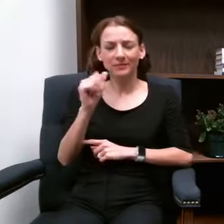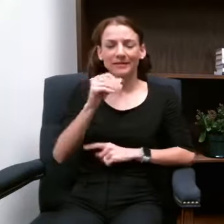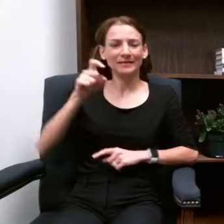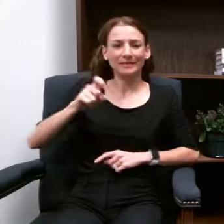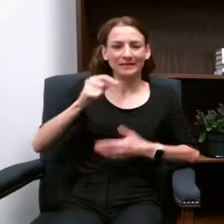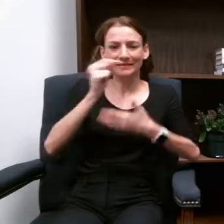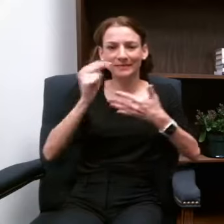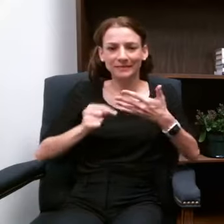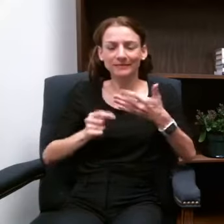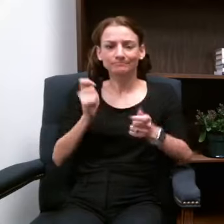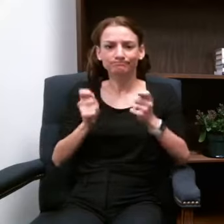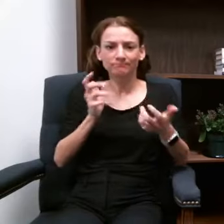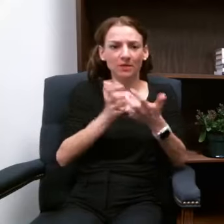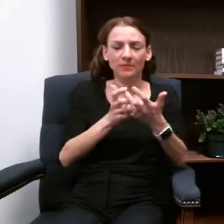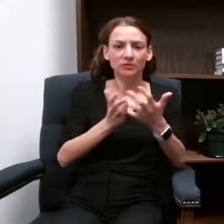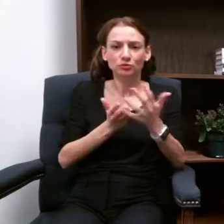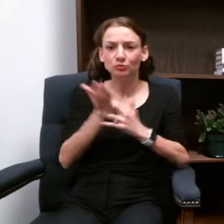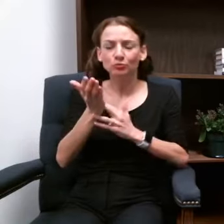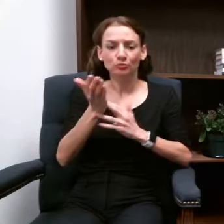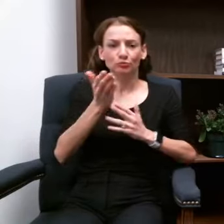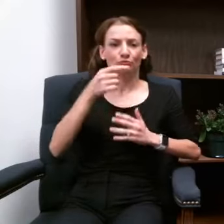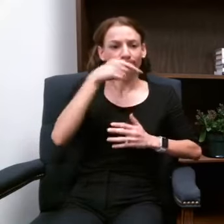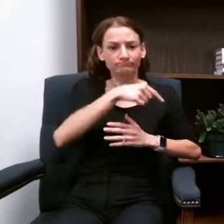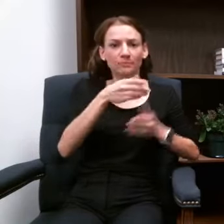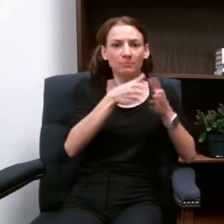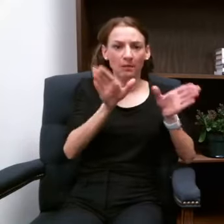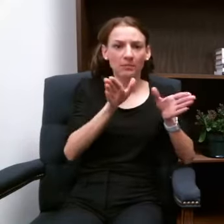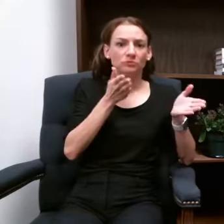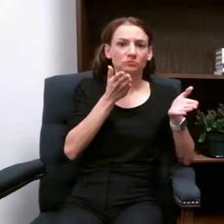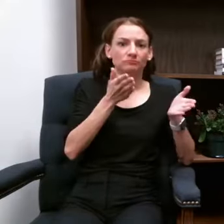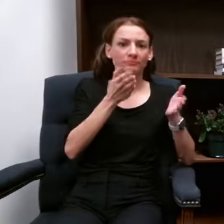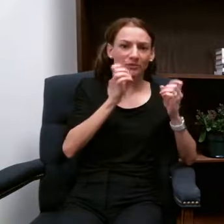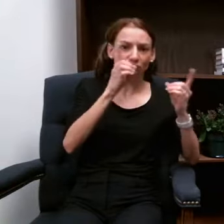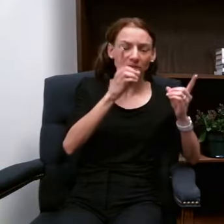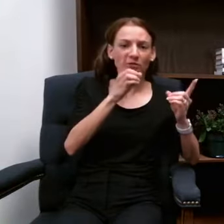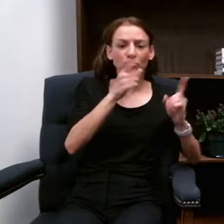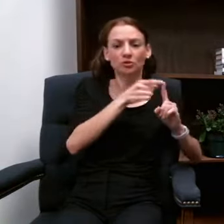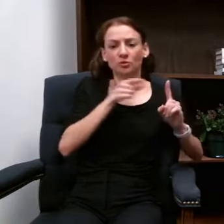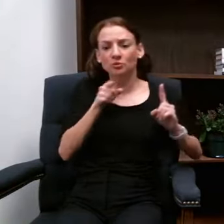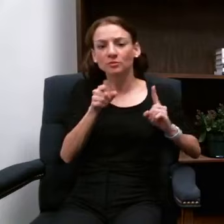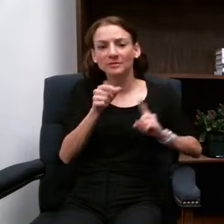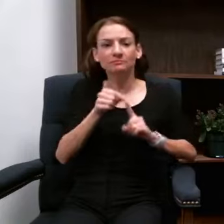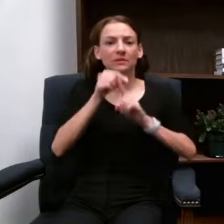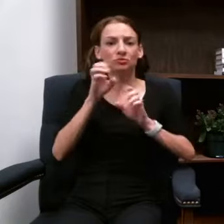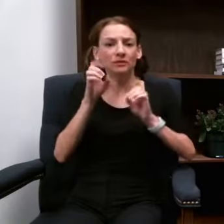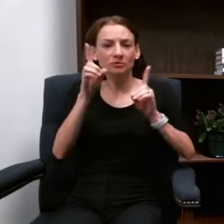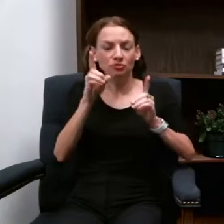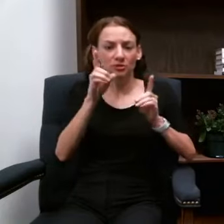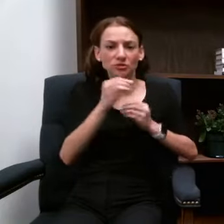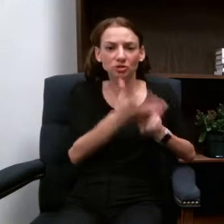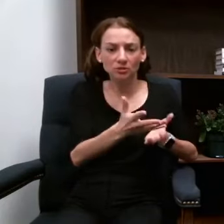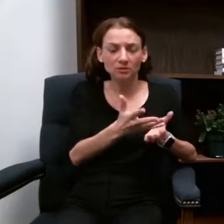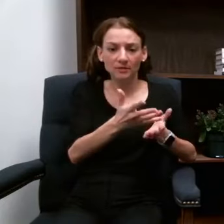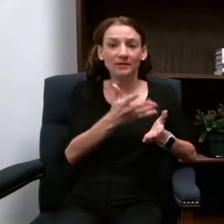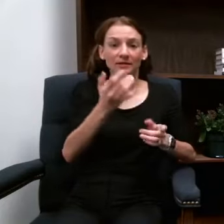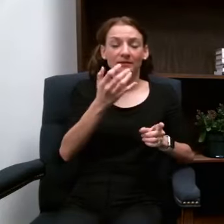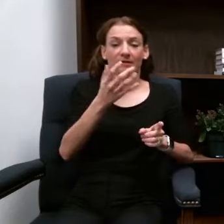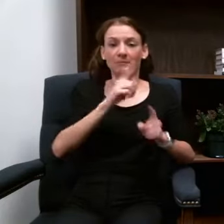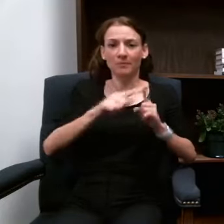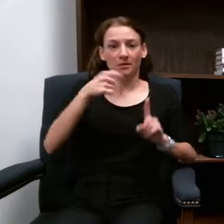be addressed through the delivery of special education services, special instruction, but the school has not